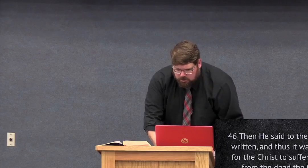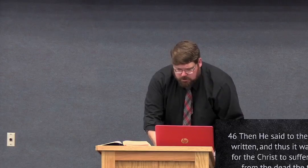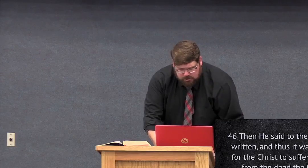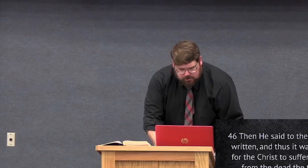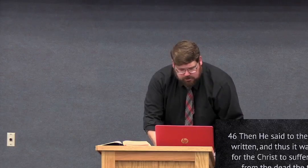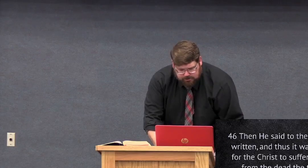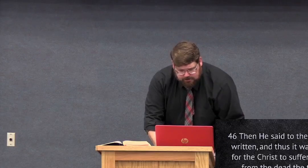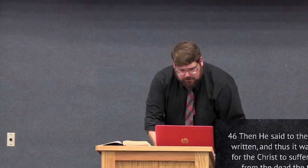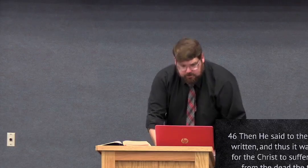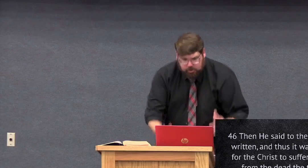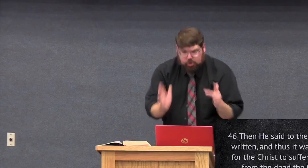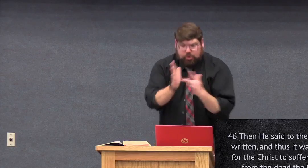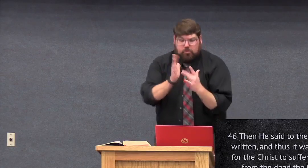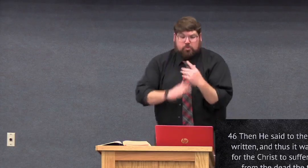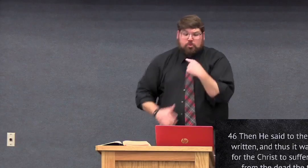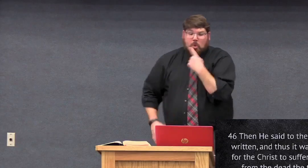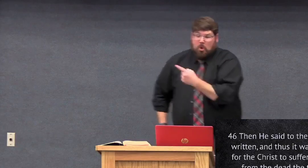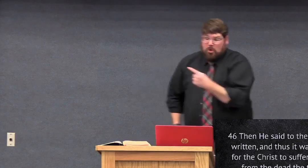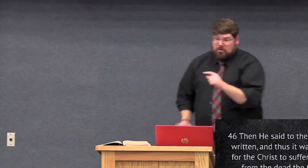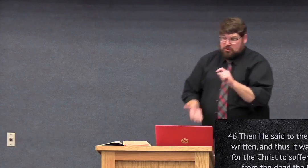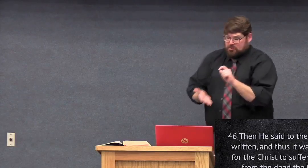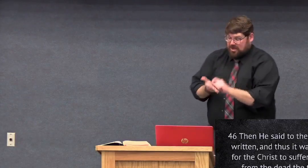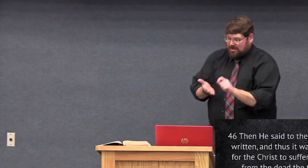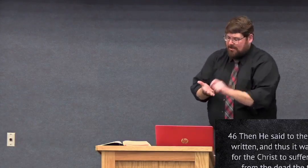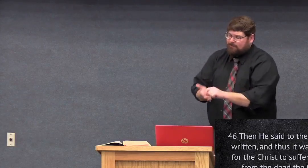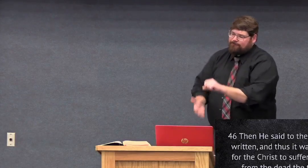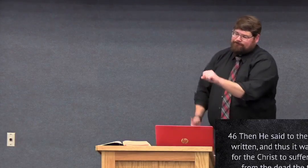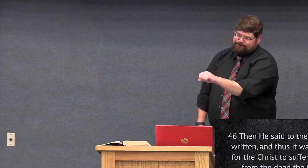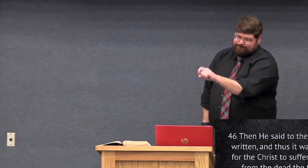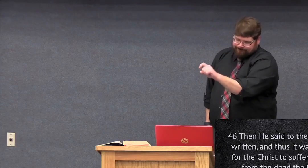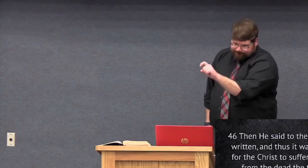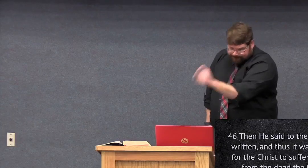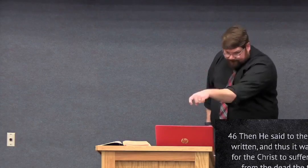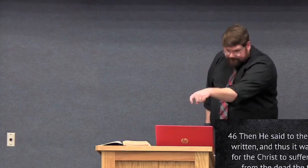In Luke chapter 24, we see Jesus said to them, "It is written,